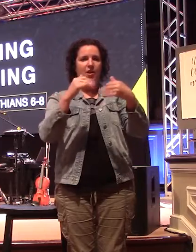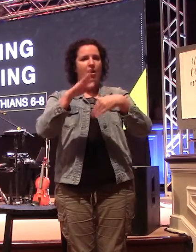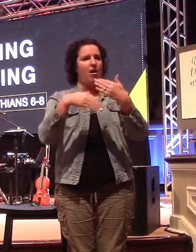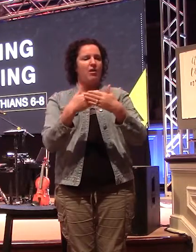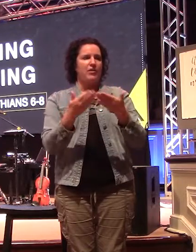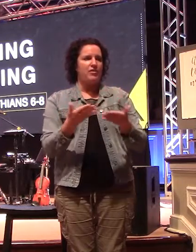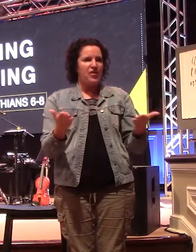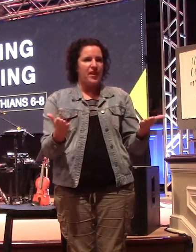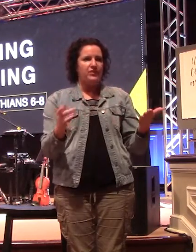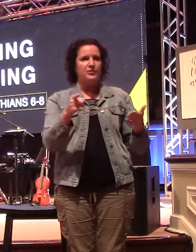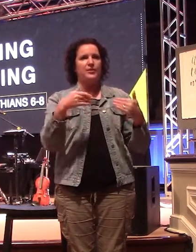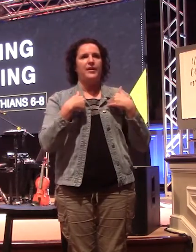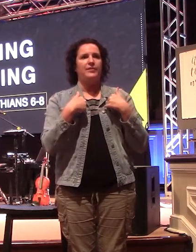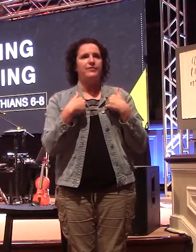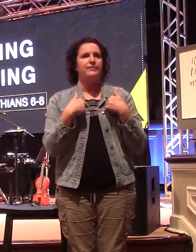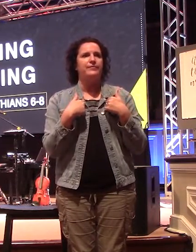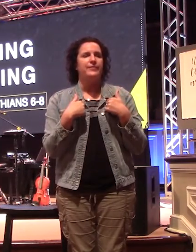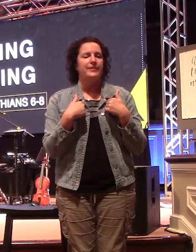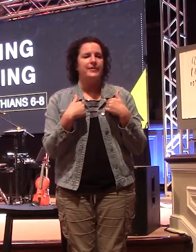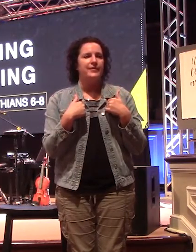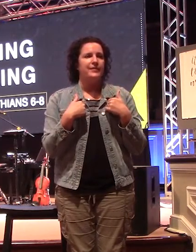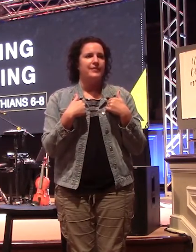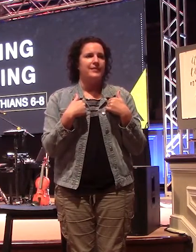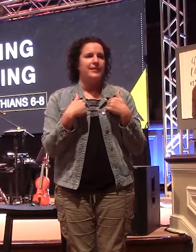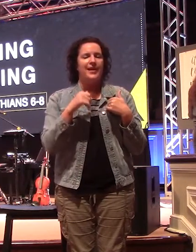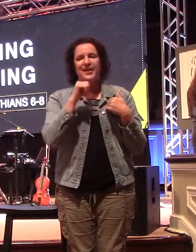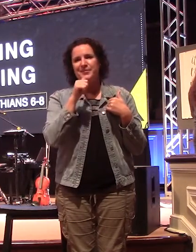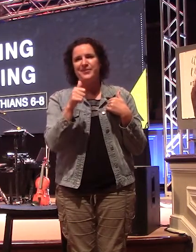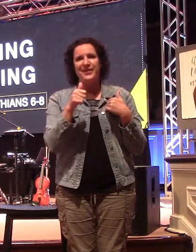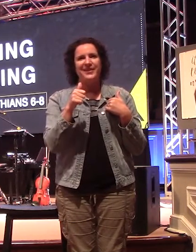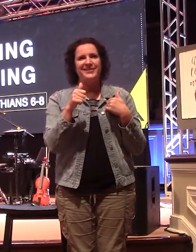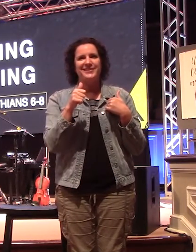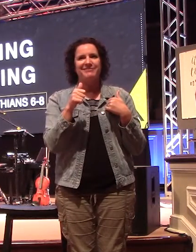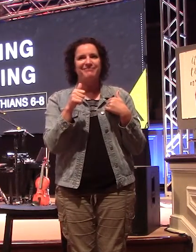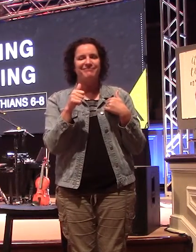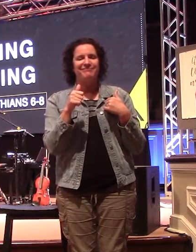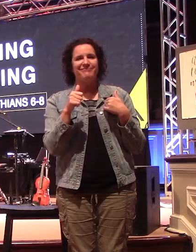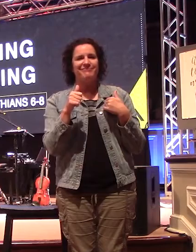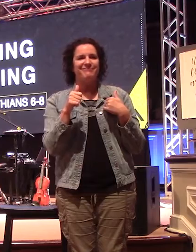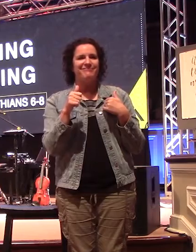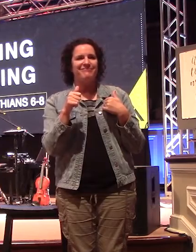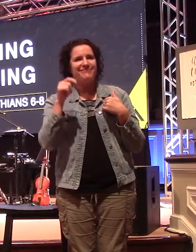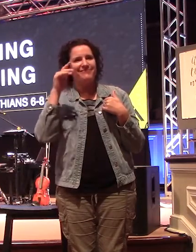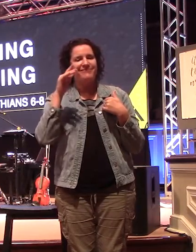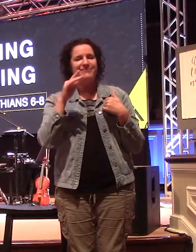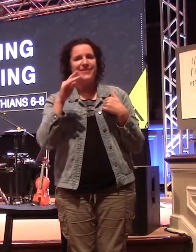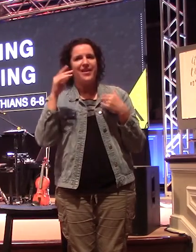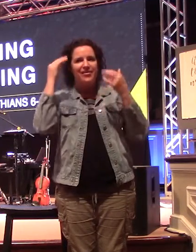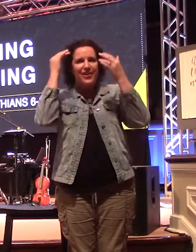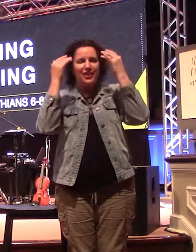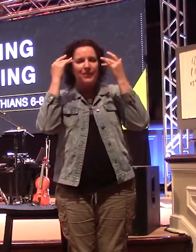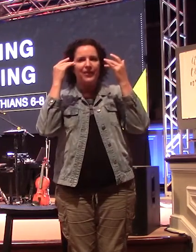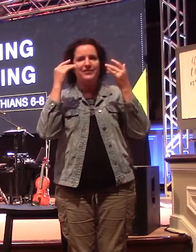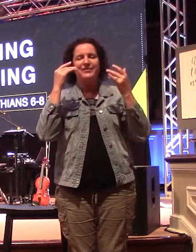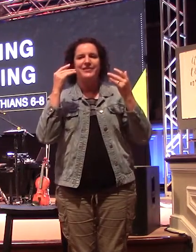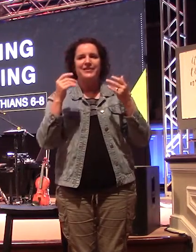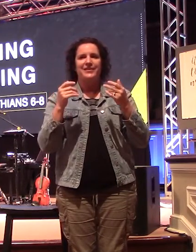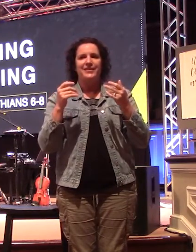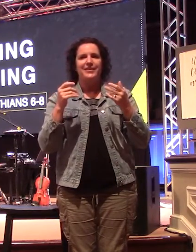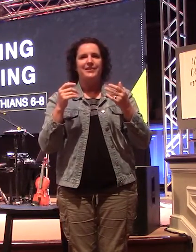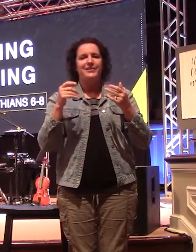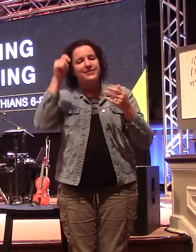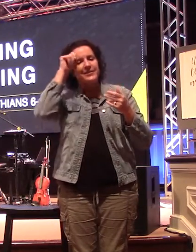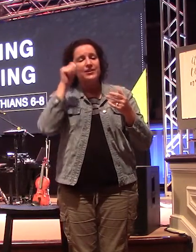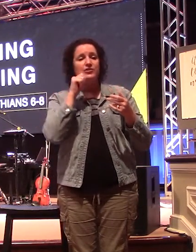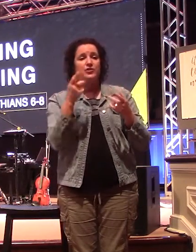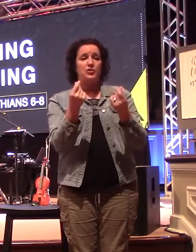trusted you. So you might write down the how. I'm not talking about 9 socks or 7 forks or whatever, but in categories, teens, you did this, mom,